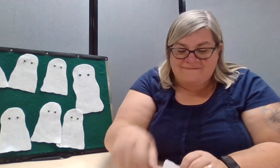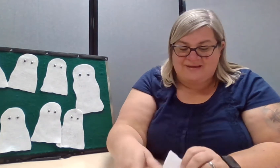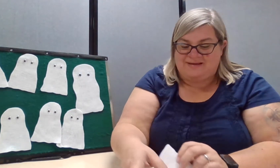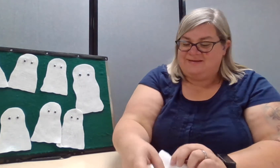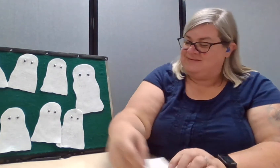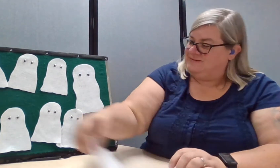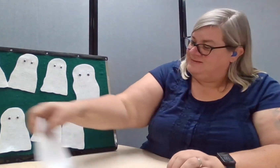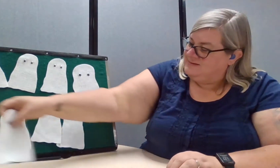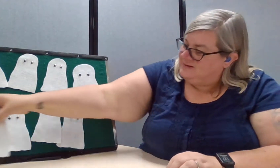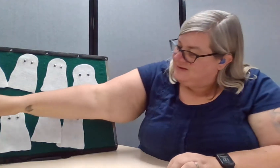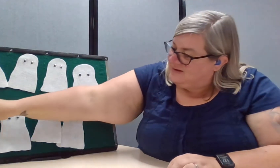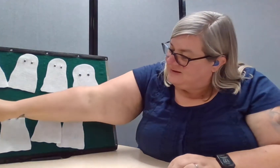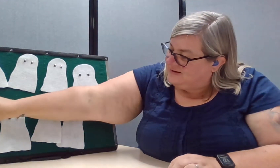7,